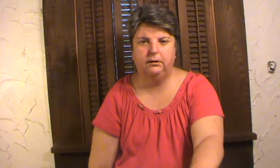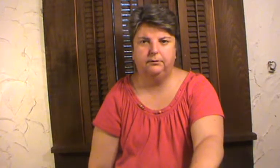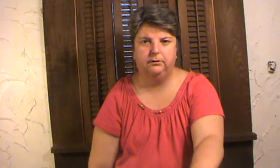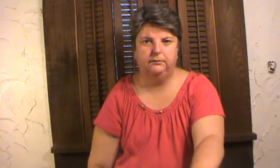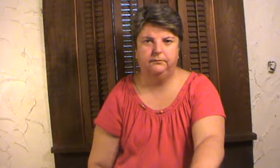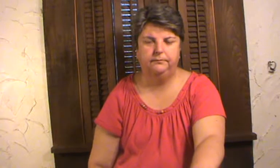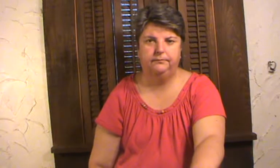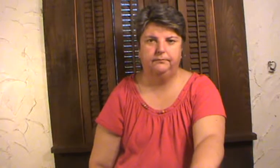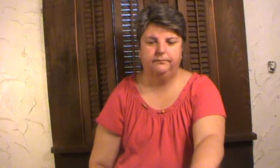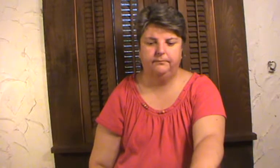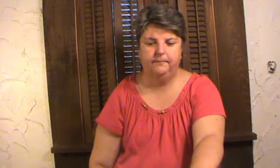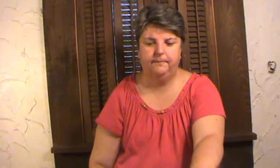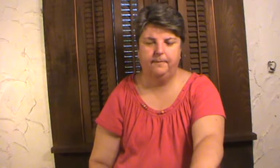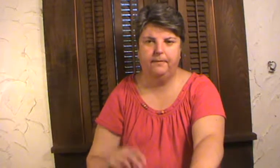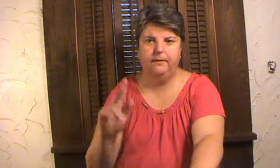Gullible.